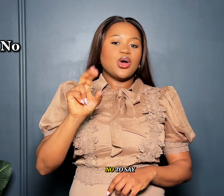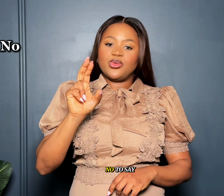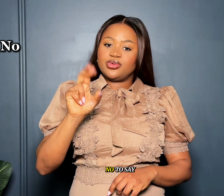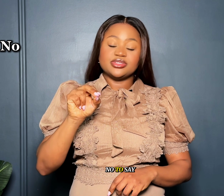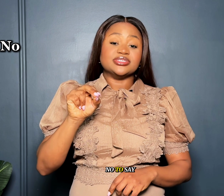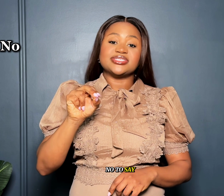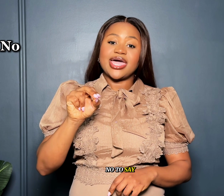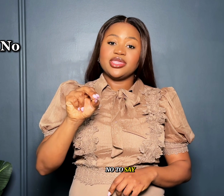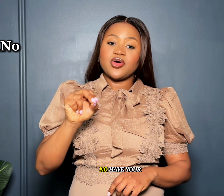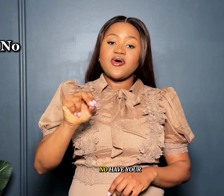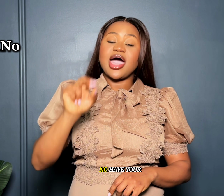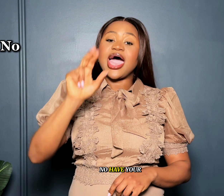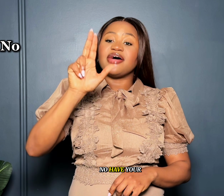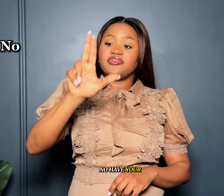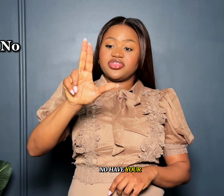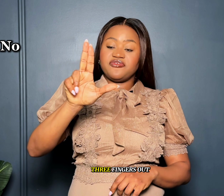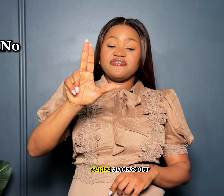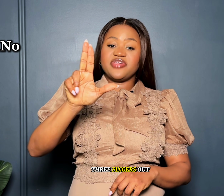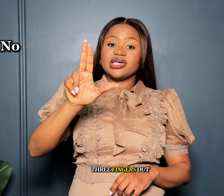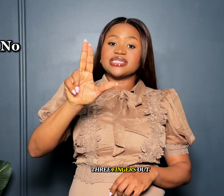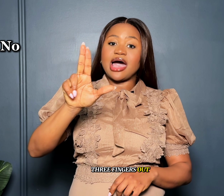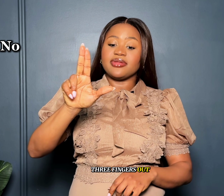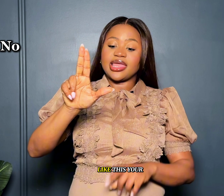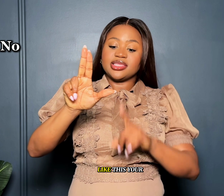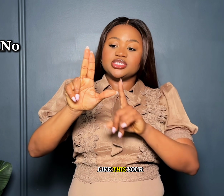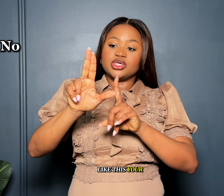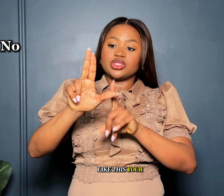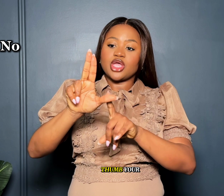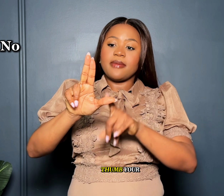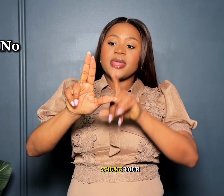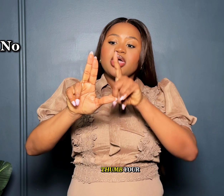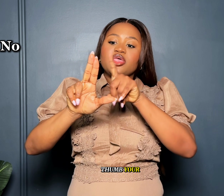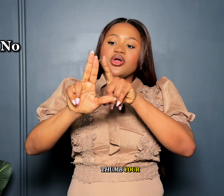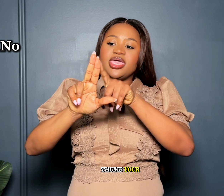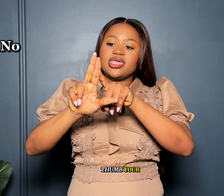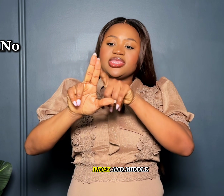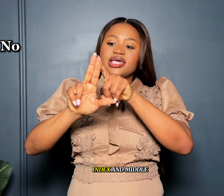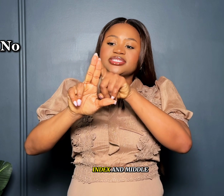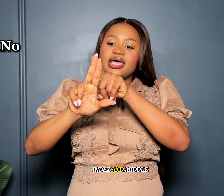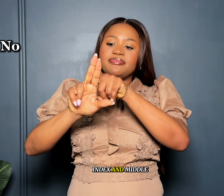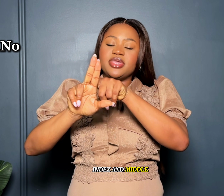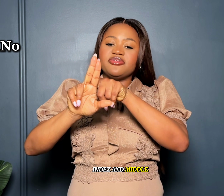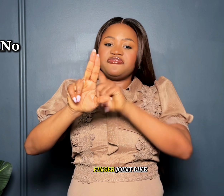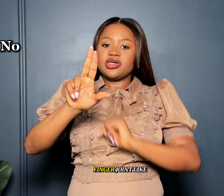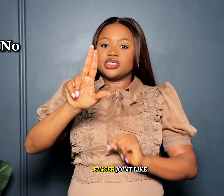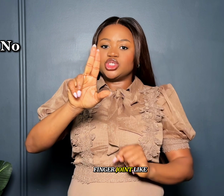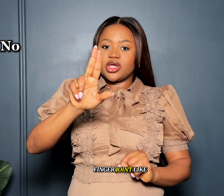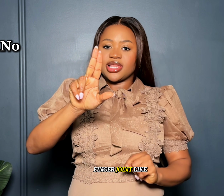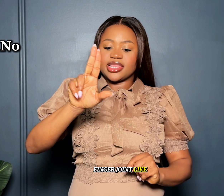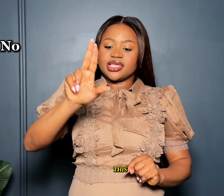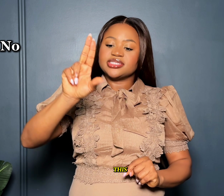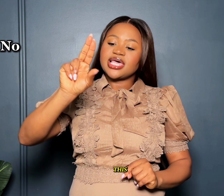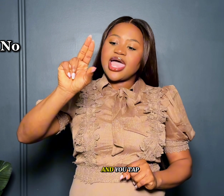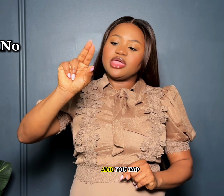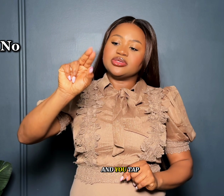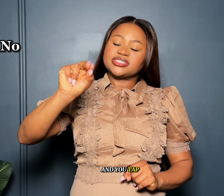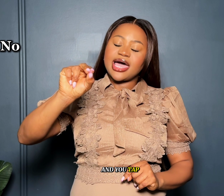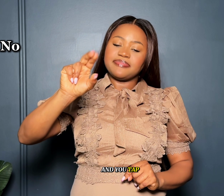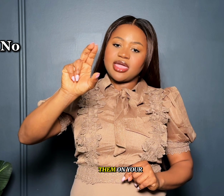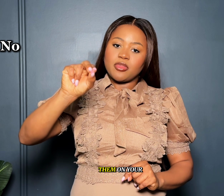No. To sign no, have your 3 fingers out like this. Your thumb, your index, and middle finger joined like this, and you tap them on